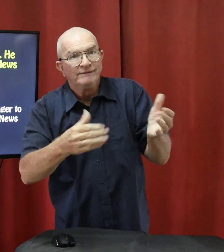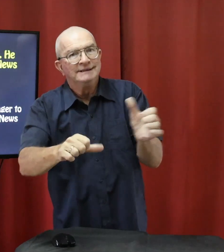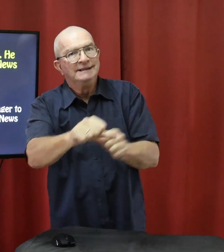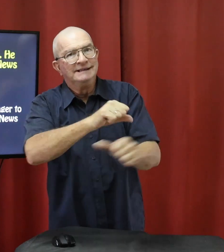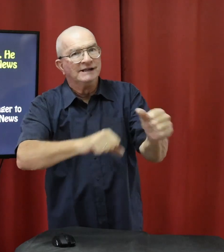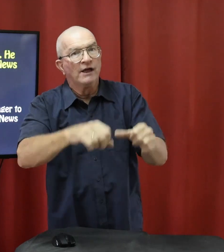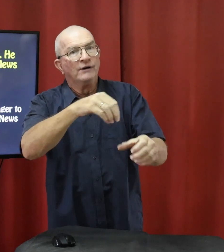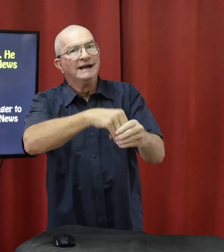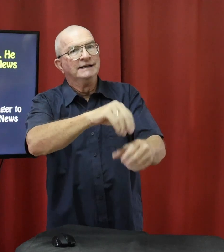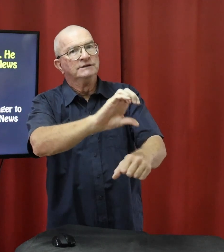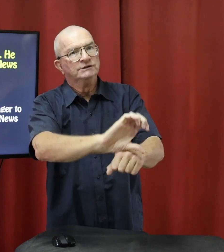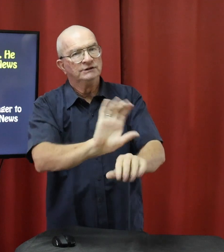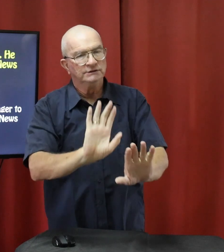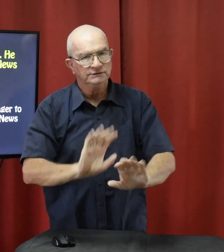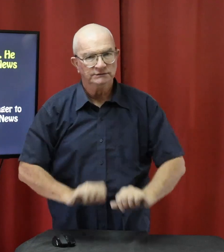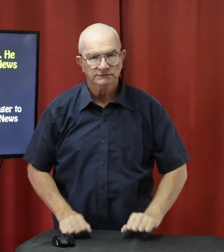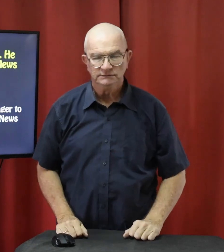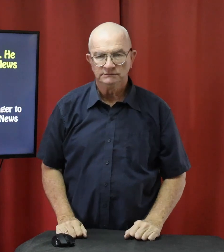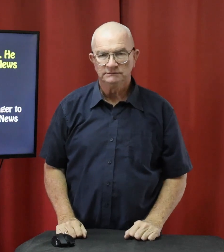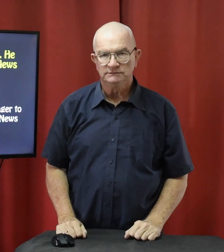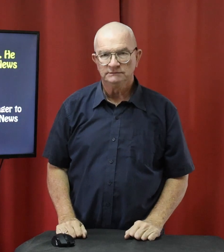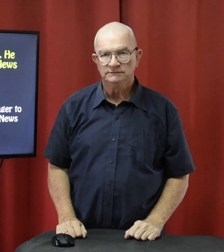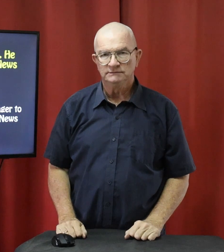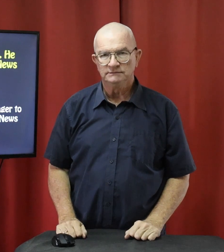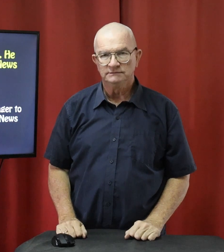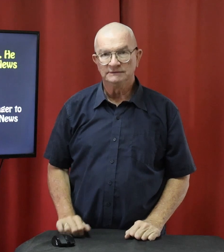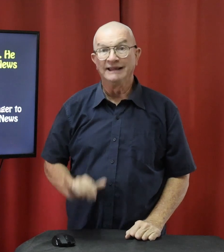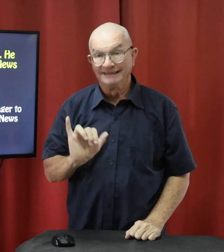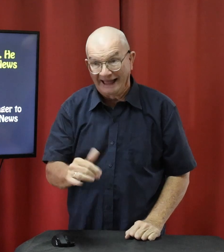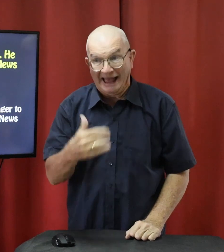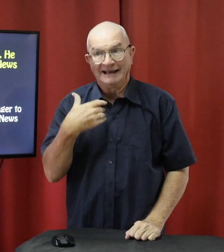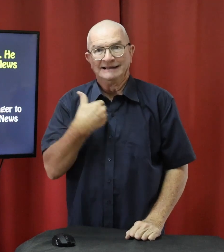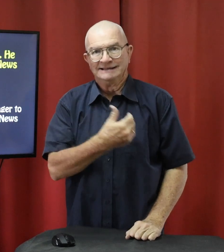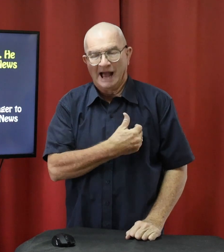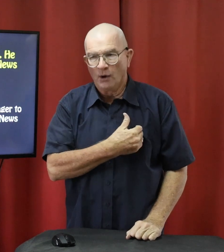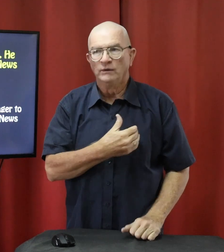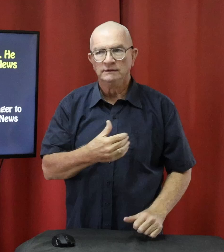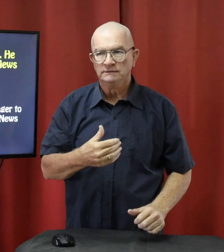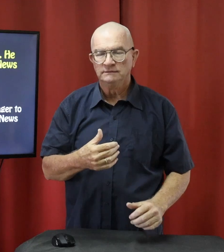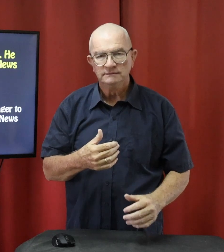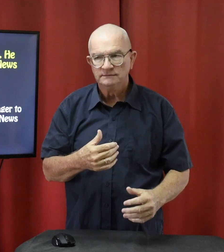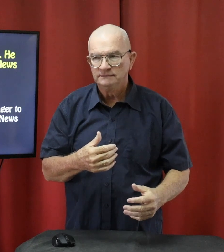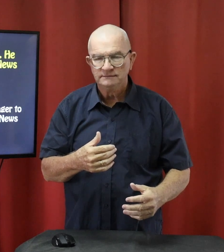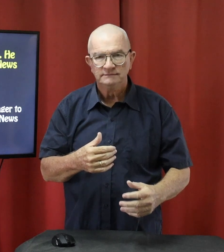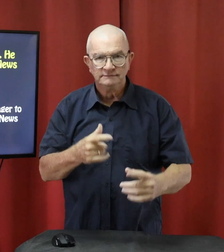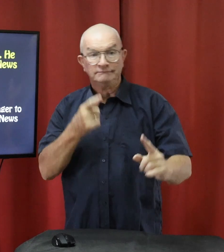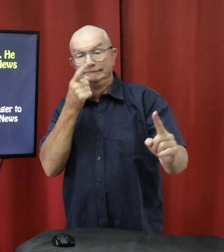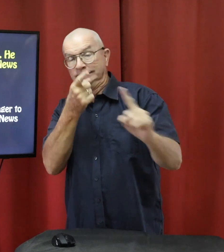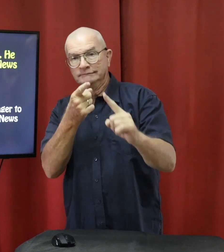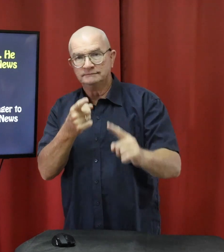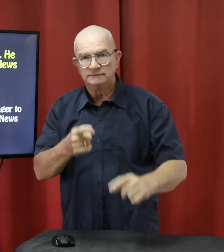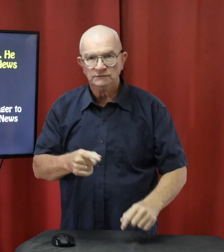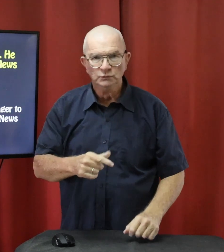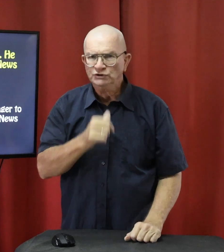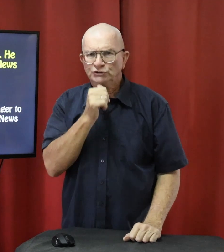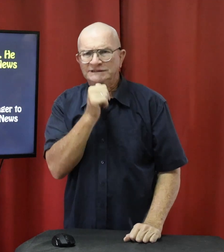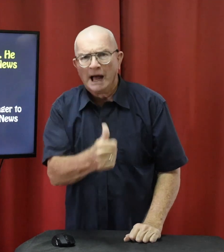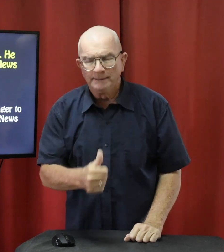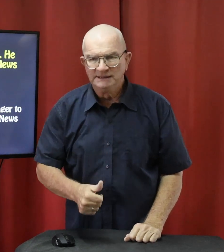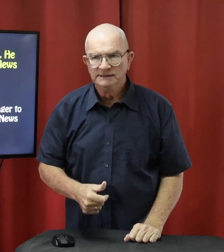and serving each other in the church. That is our goal.